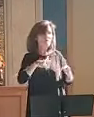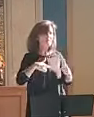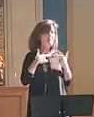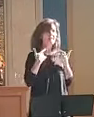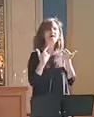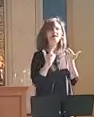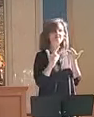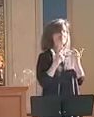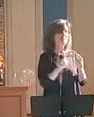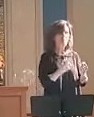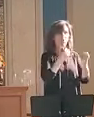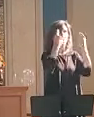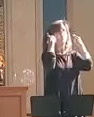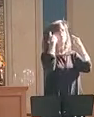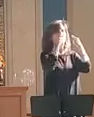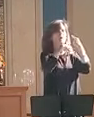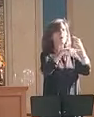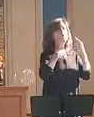make it our business,